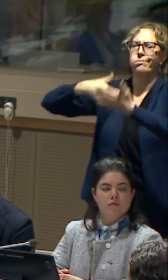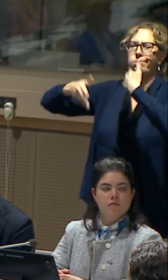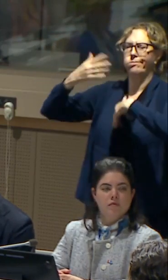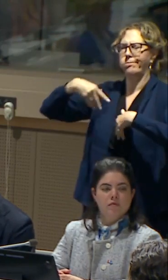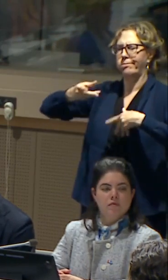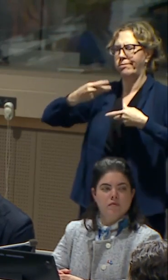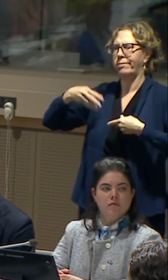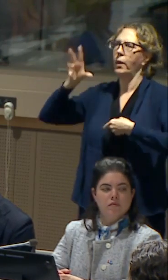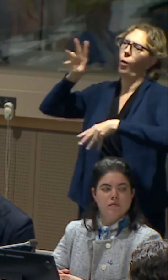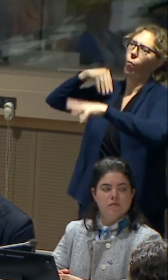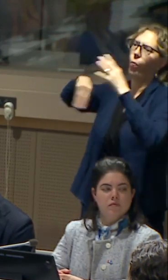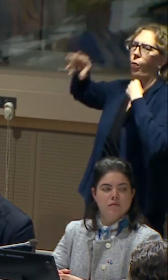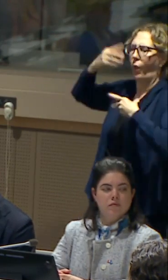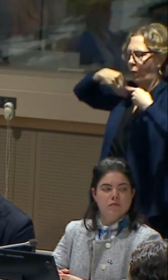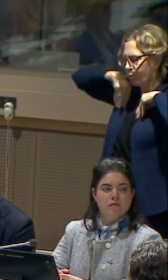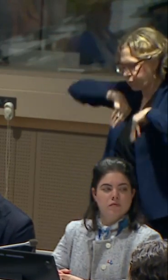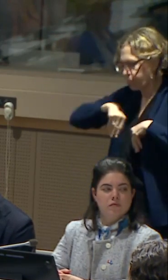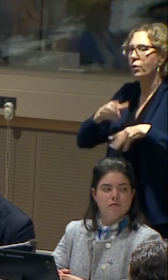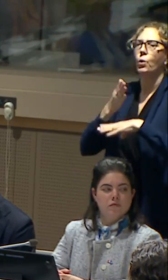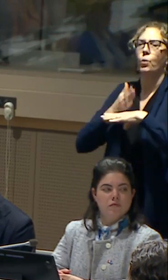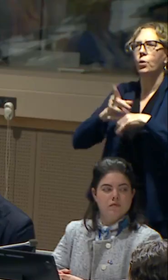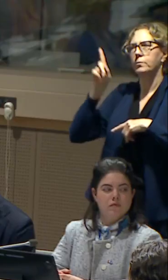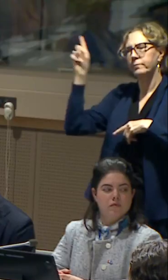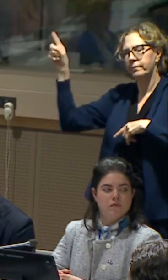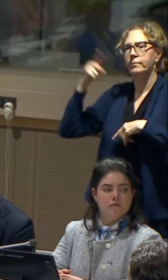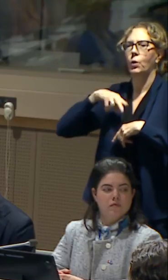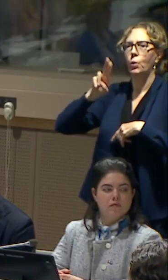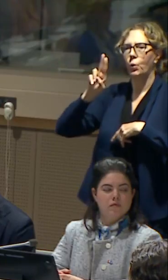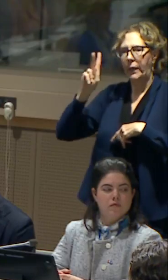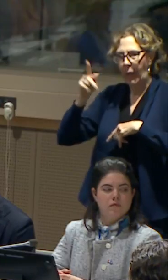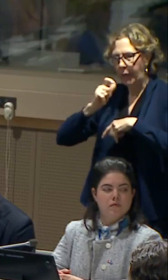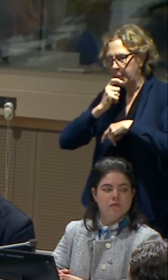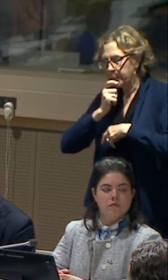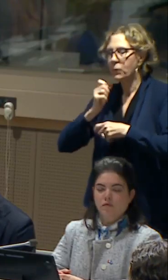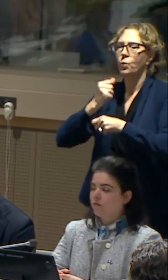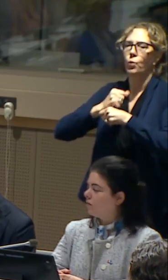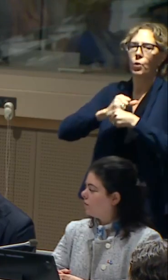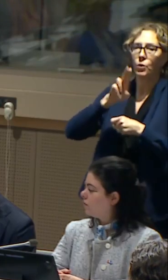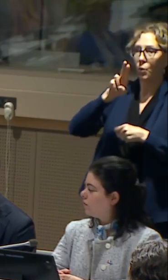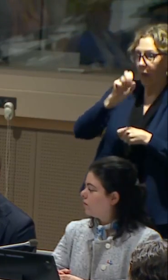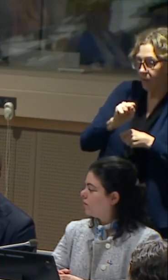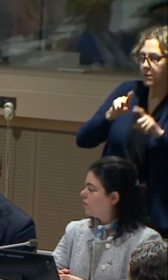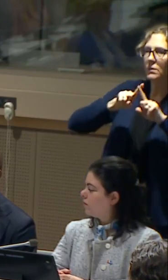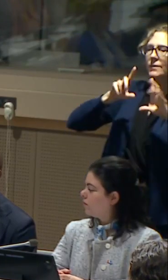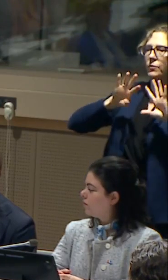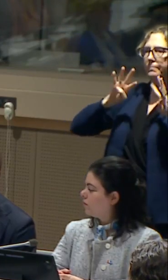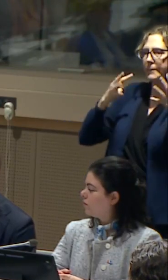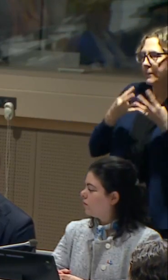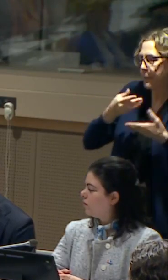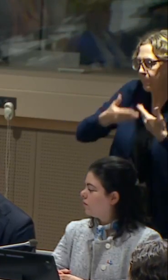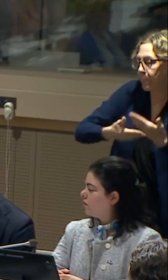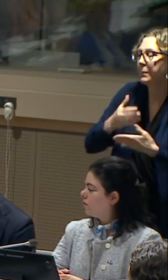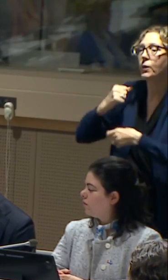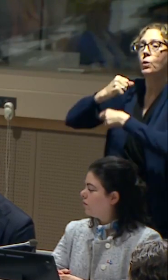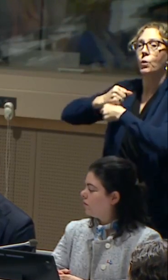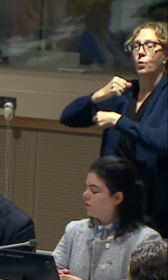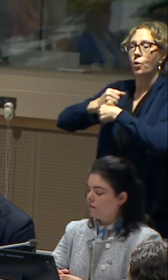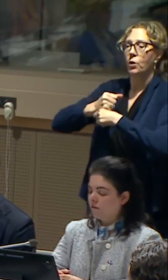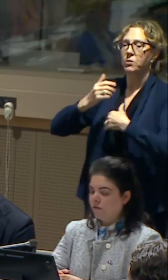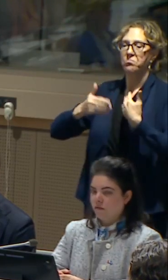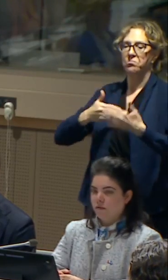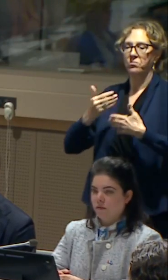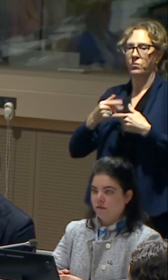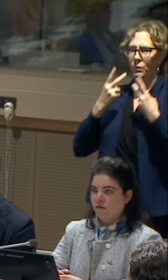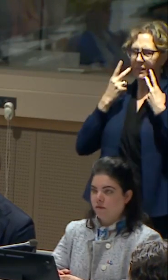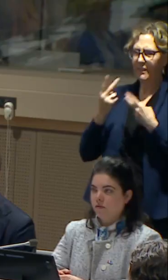several countries, such as the UK and the United States, leading the multidisciplinary teams. He's also seen both the